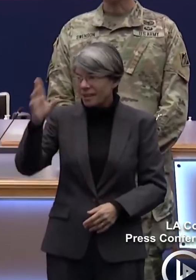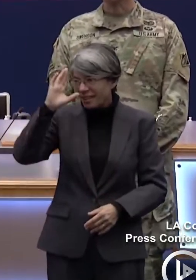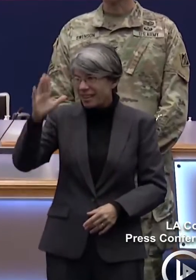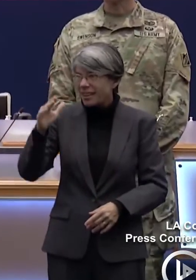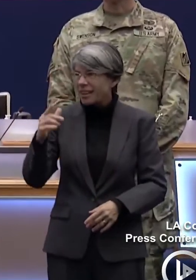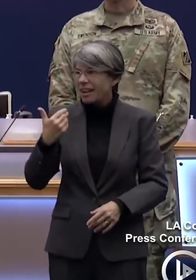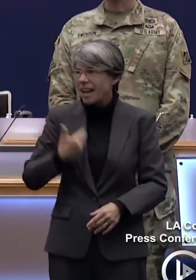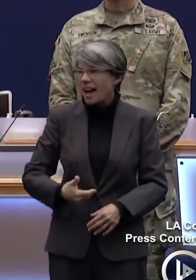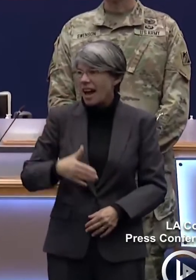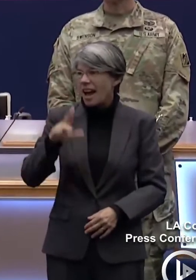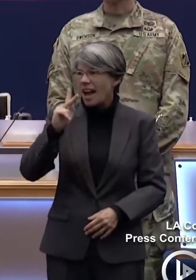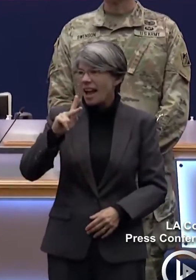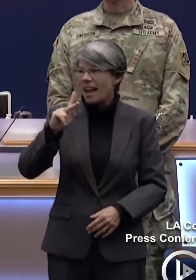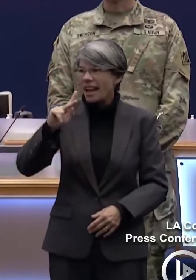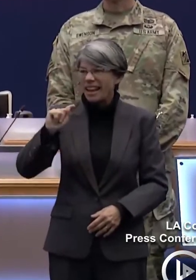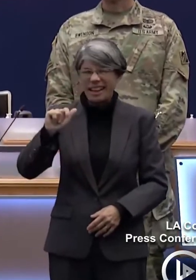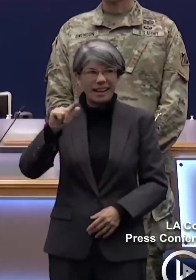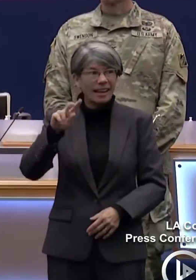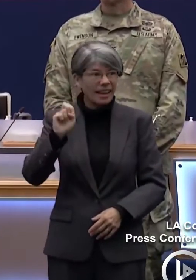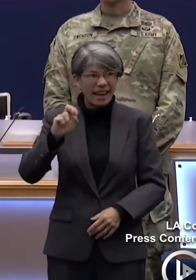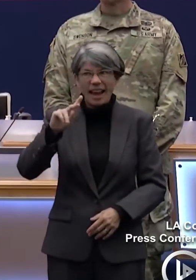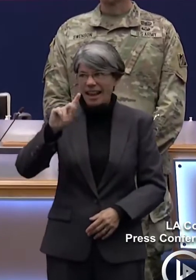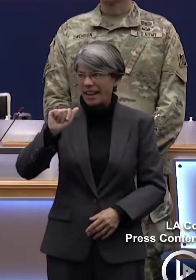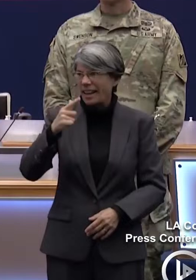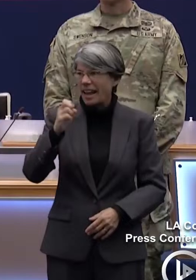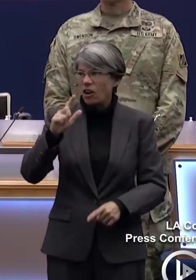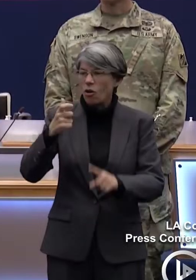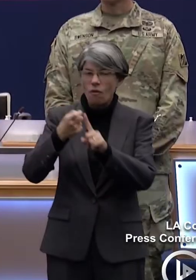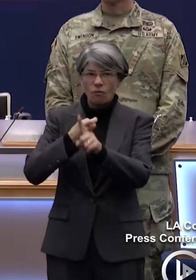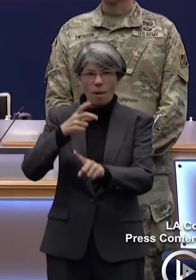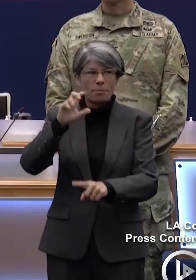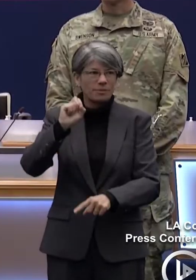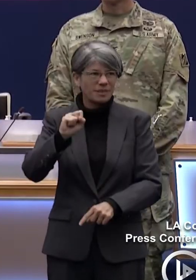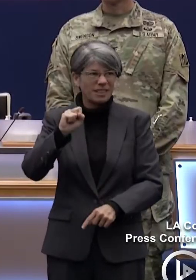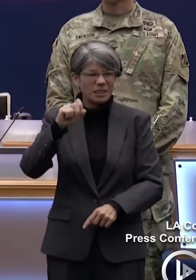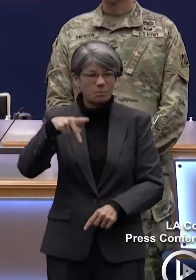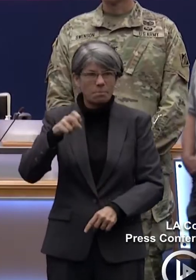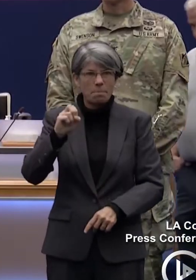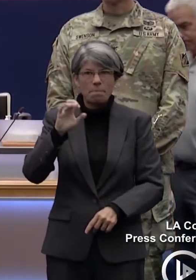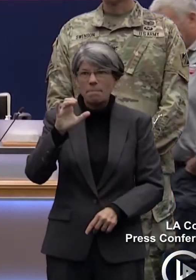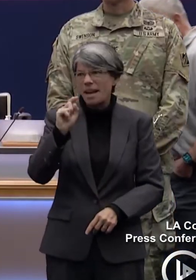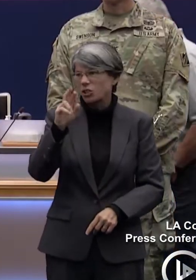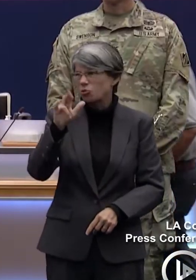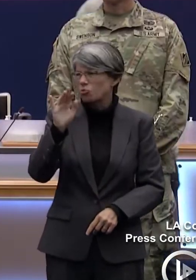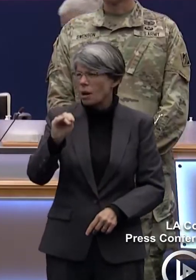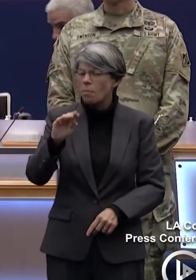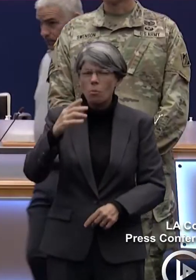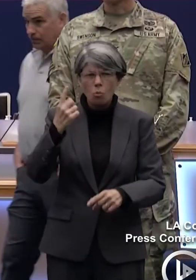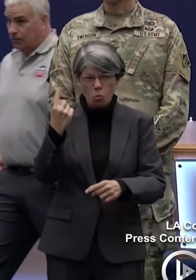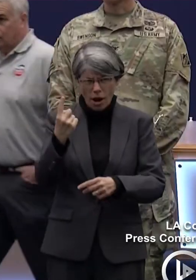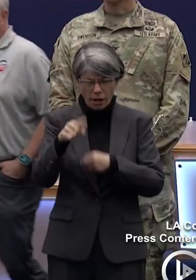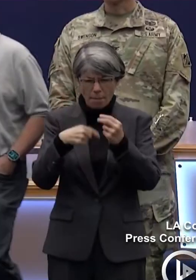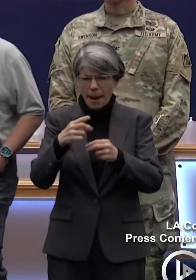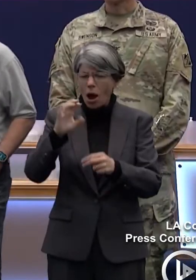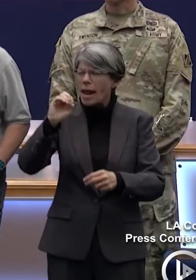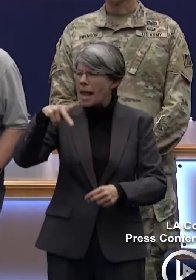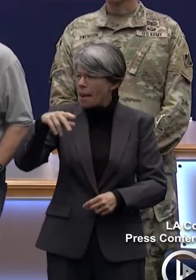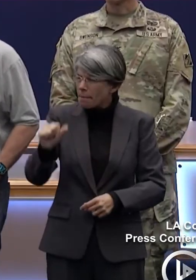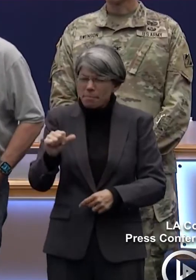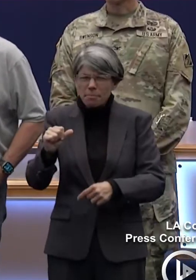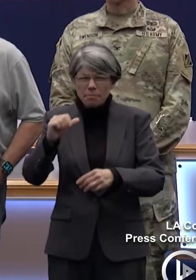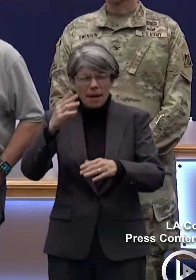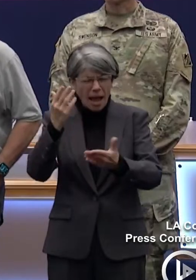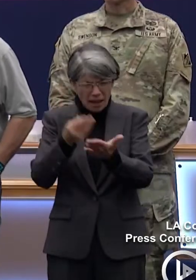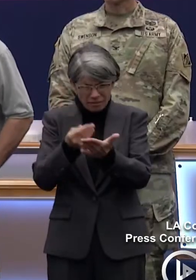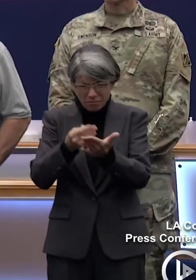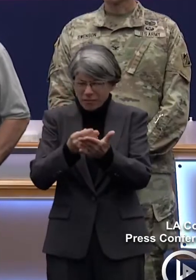Hi, this is Kate Cagle from Spectrum News 1. My question is for the EPA. There's been reporting about FEMA declining